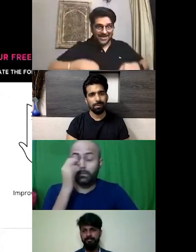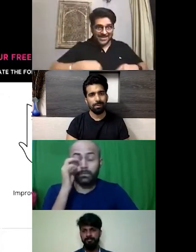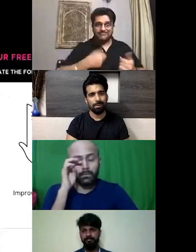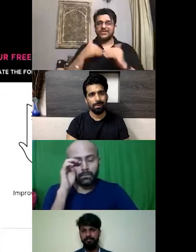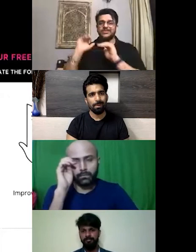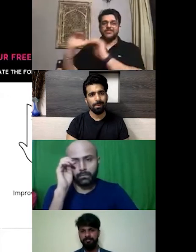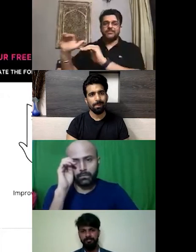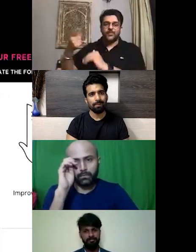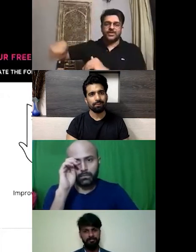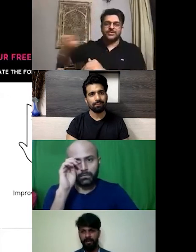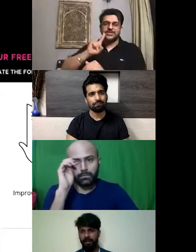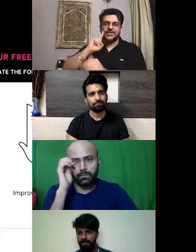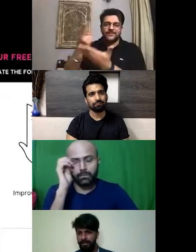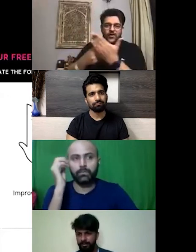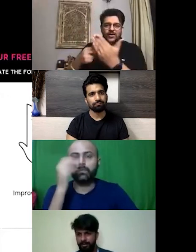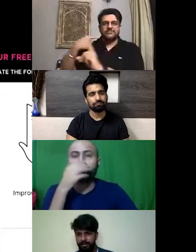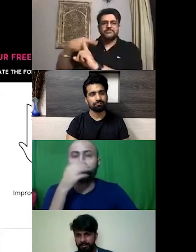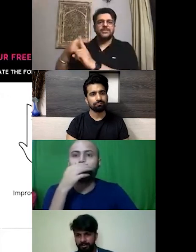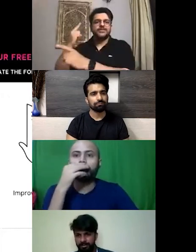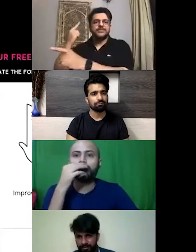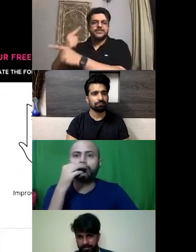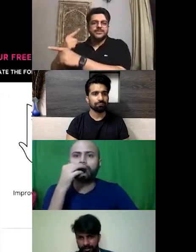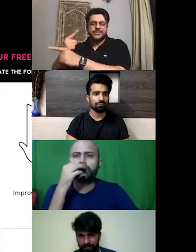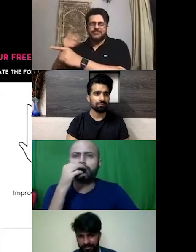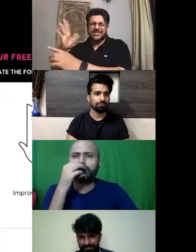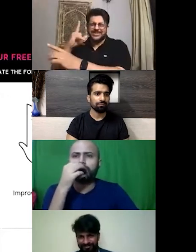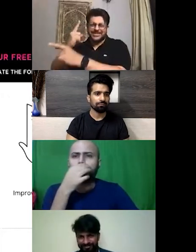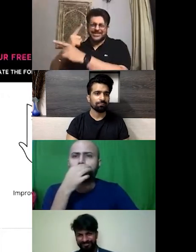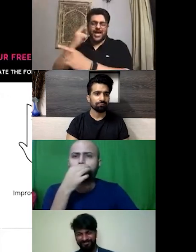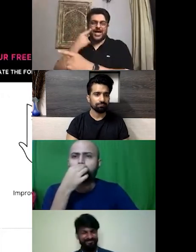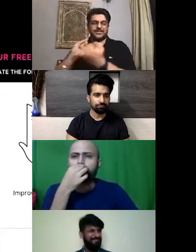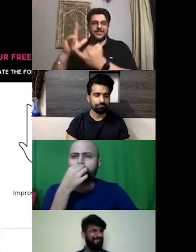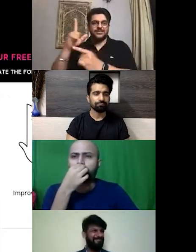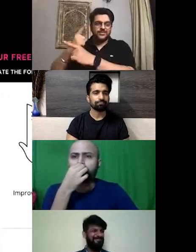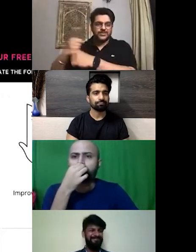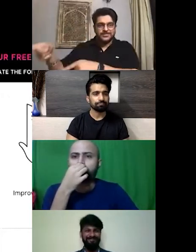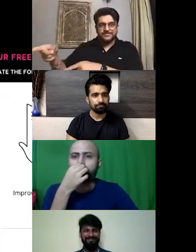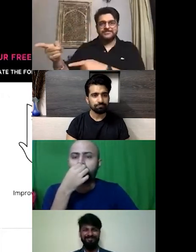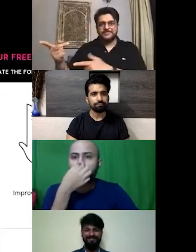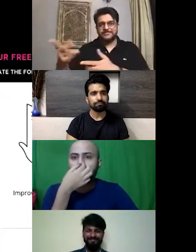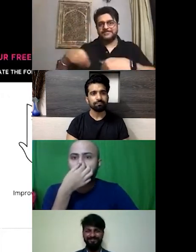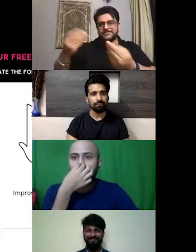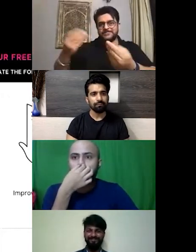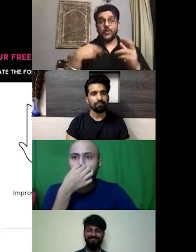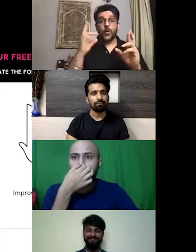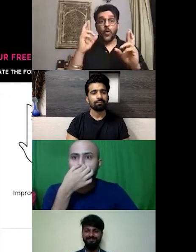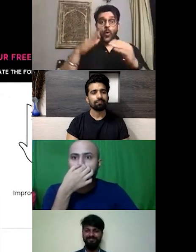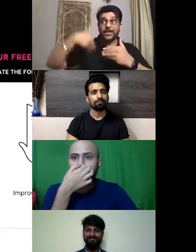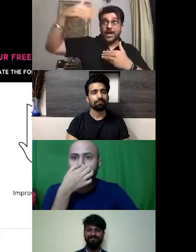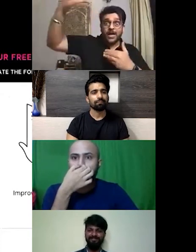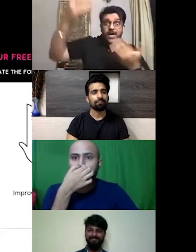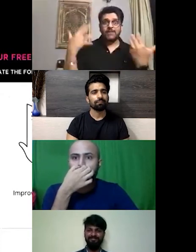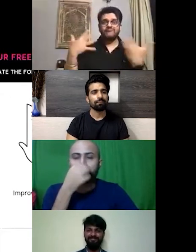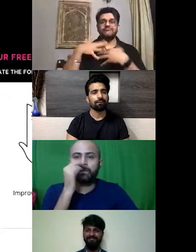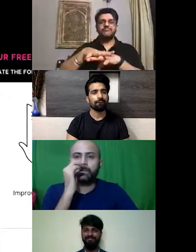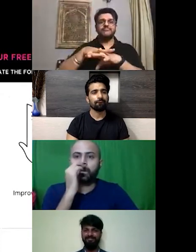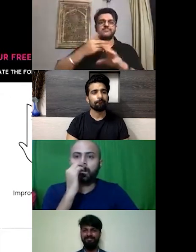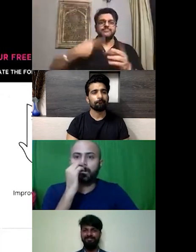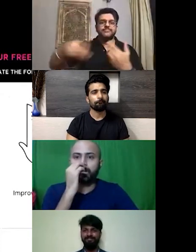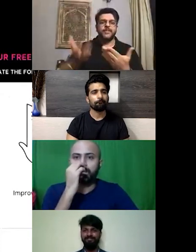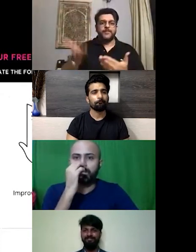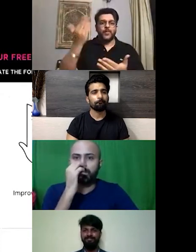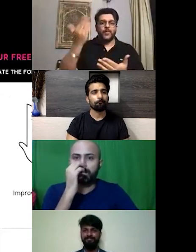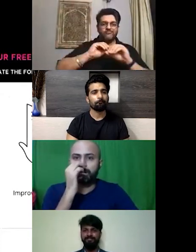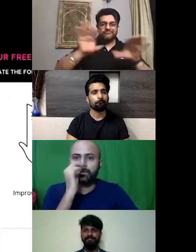taking classes. So if you buy a T-shirt, it's for a good cause to support ISL, to teach teachers ISL and